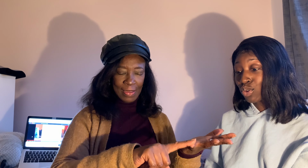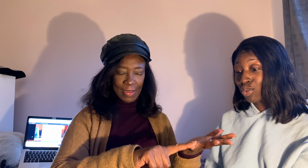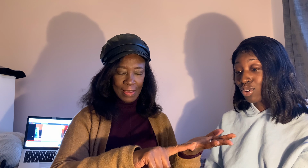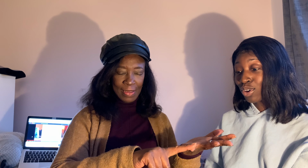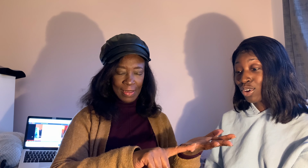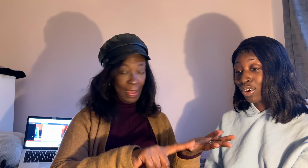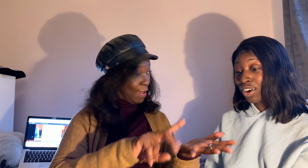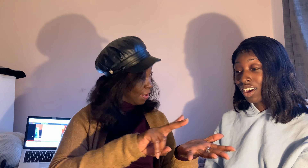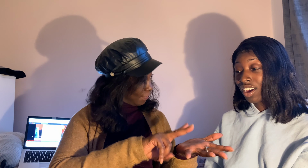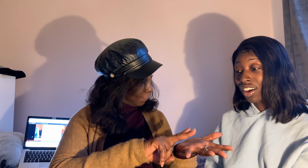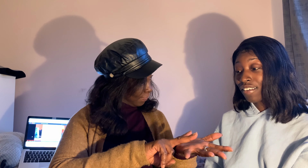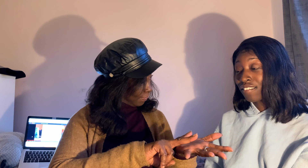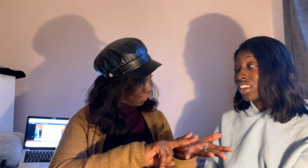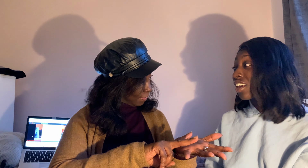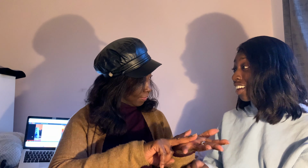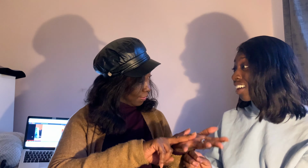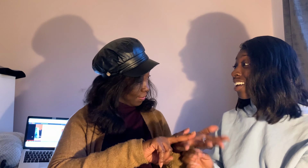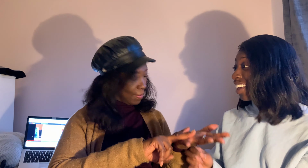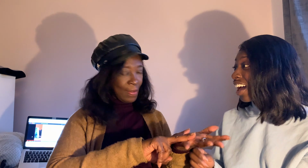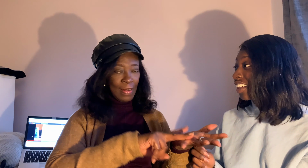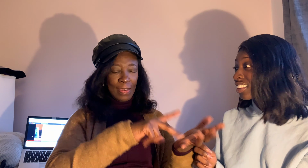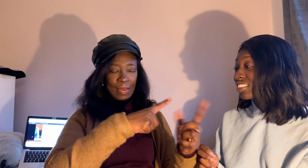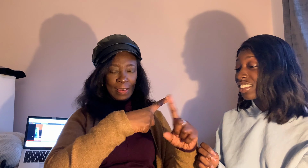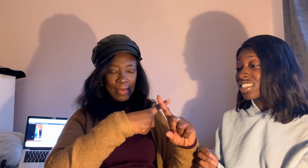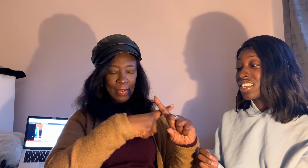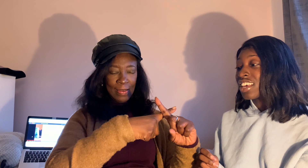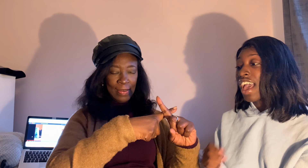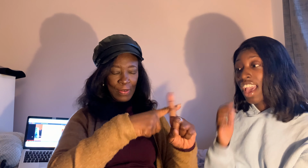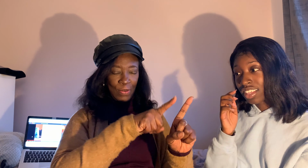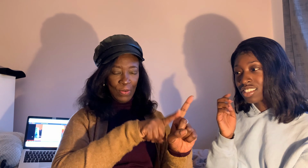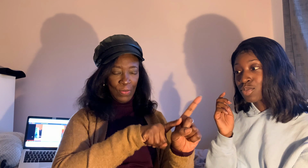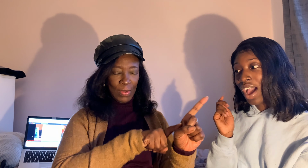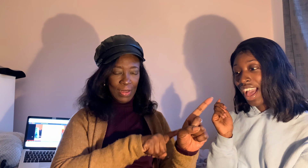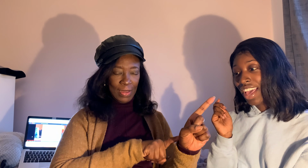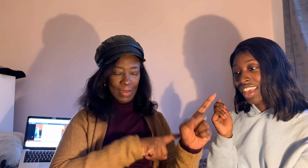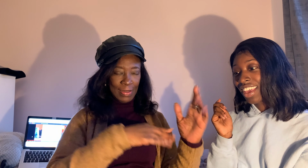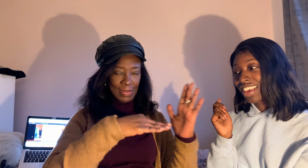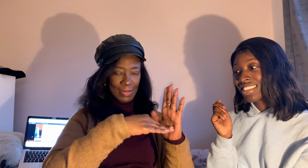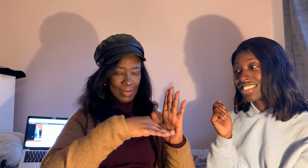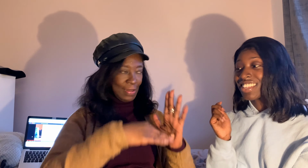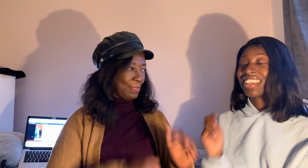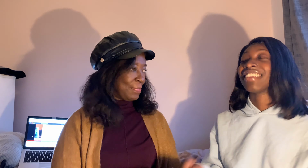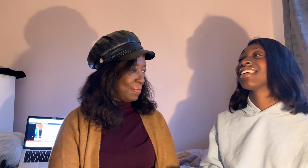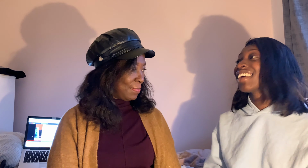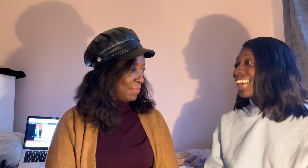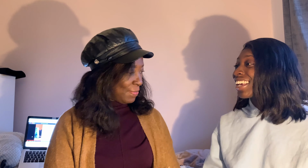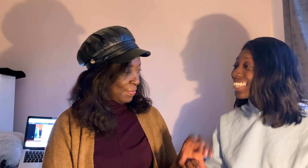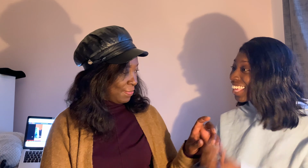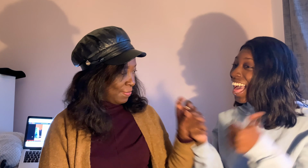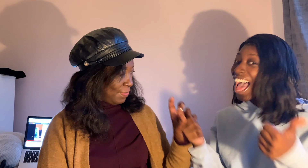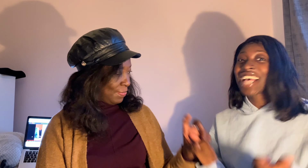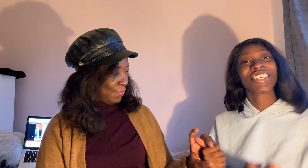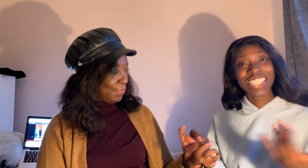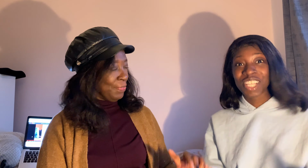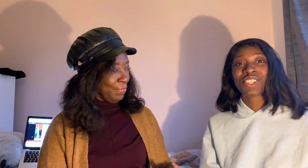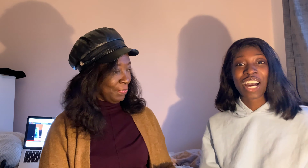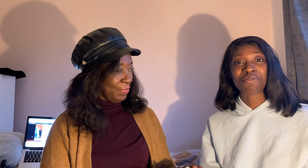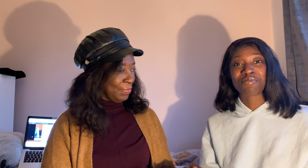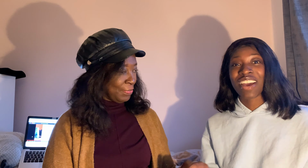U, B, yeah, X, Y, Z. So that's how you do the